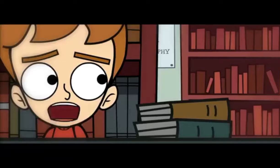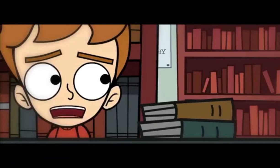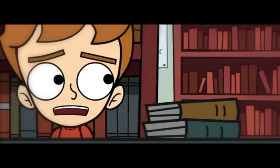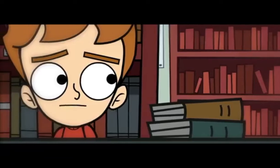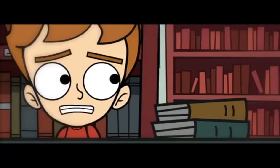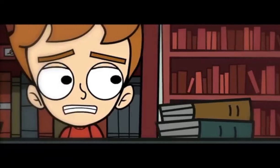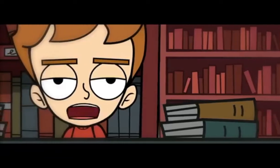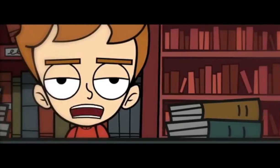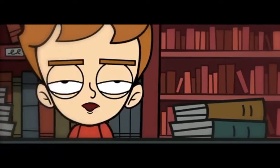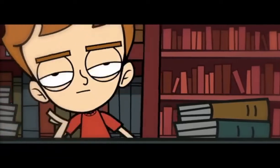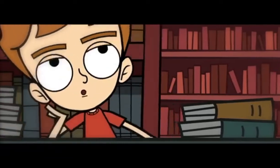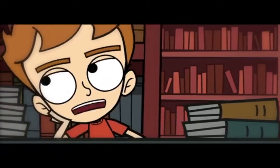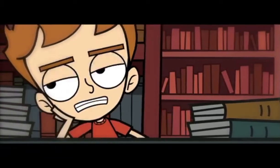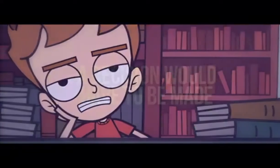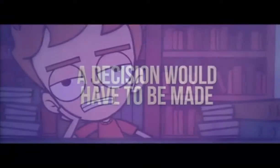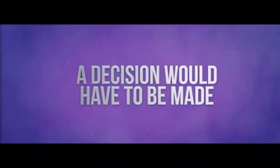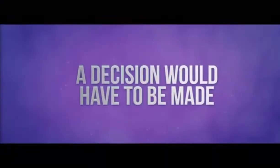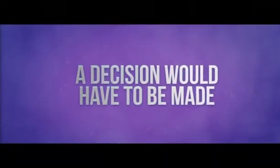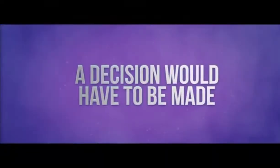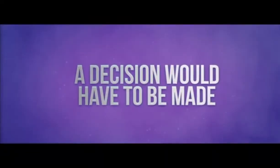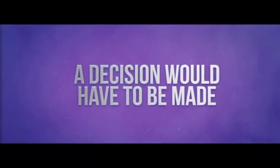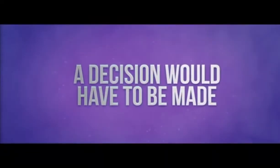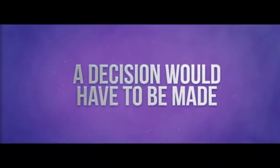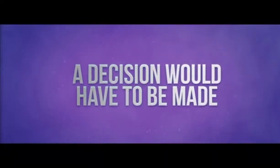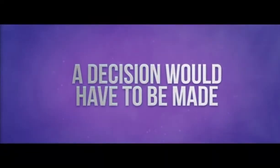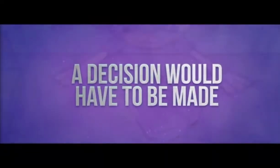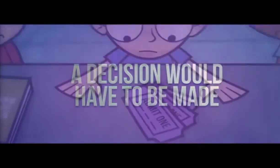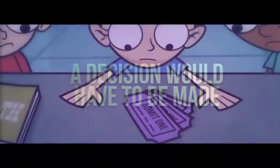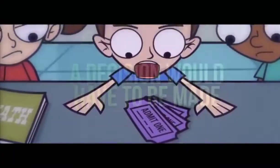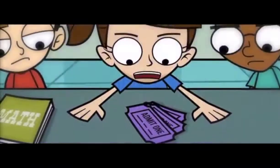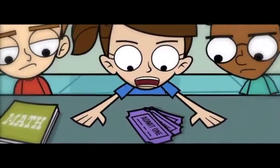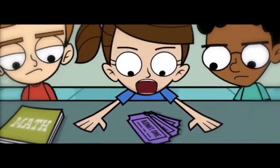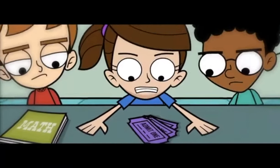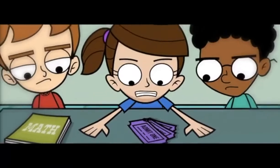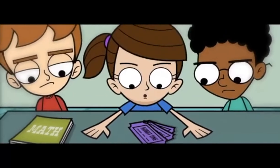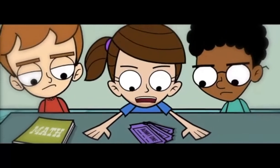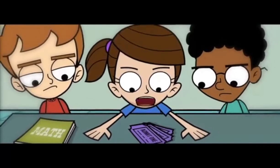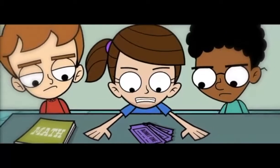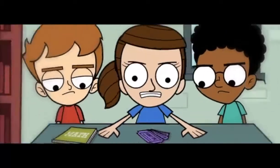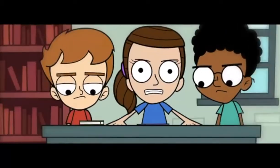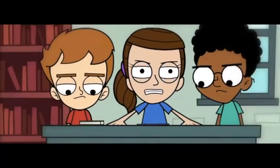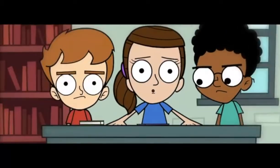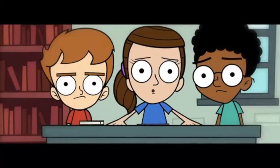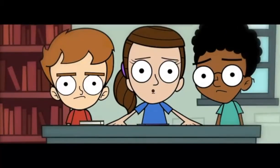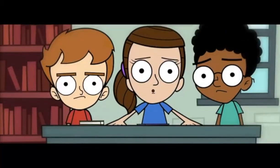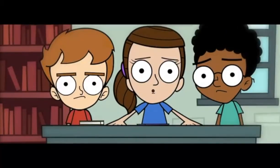I can't help it. Math is so boring. A decision would have to be made. A decision has to be made. Come on, guys. Get your own